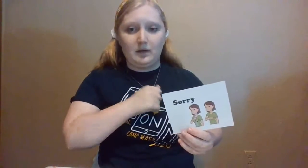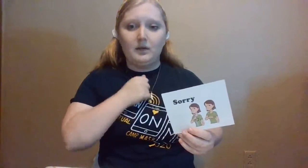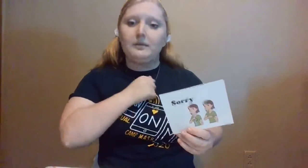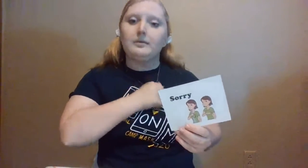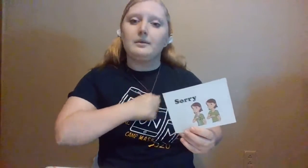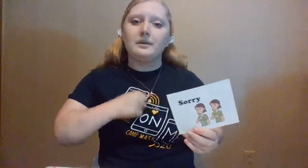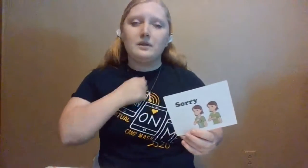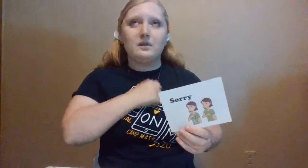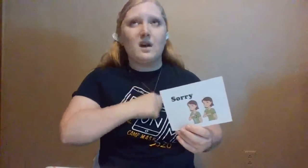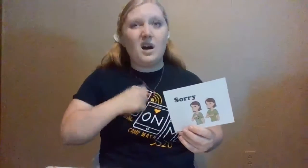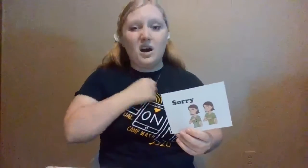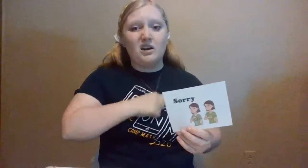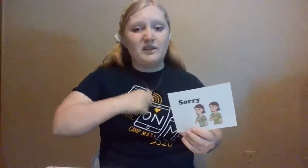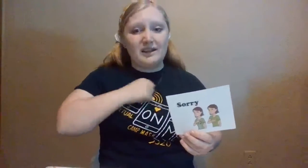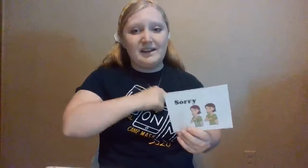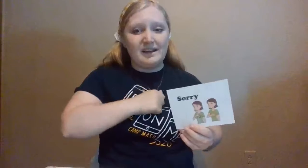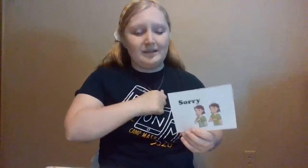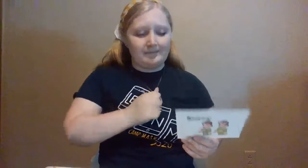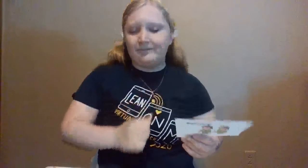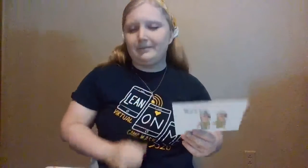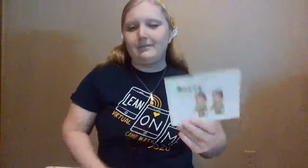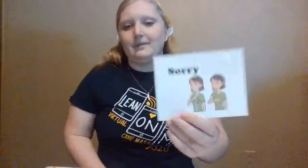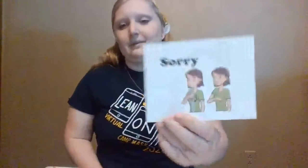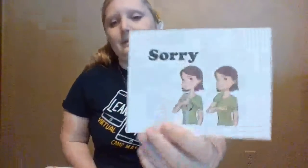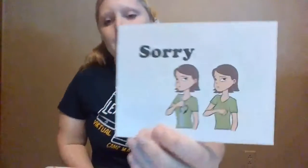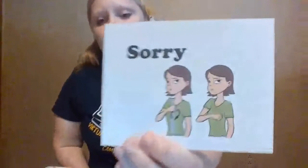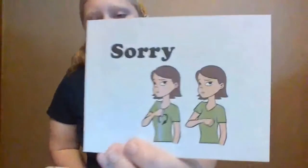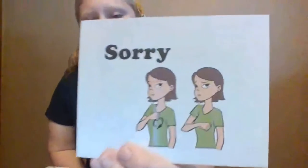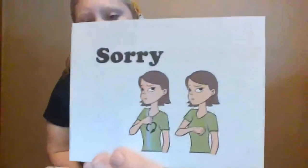circle. Sorry.